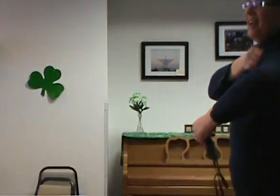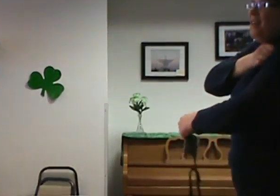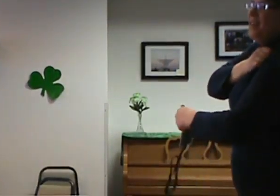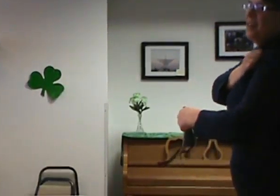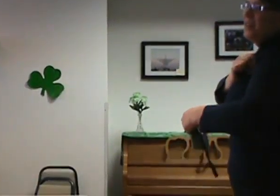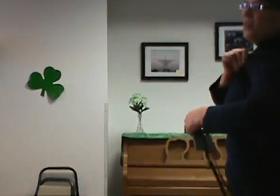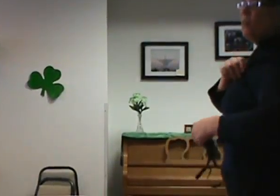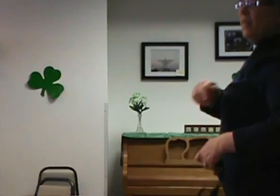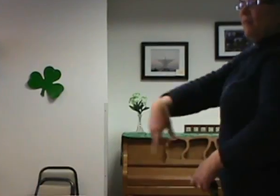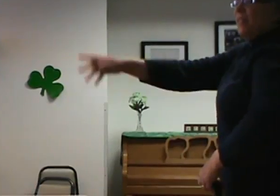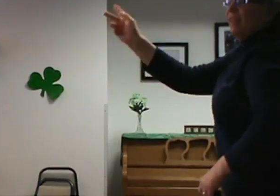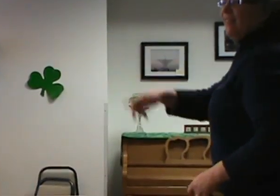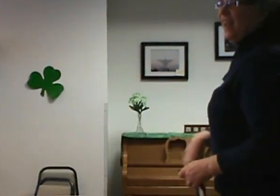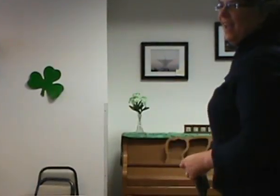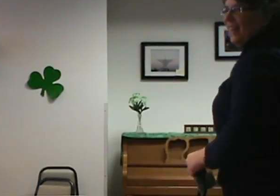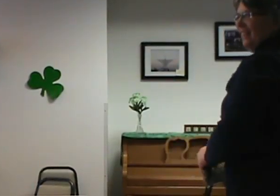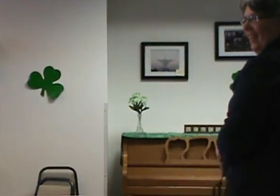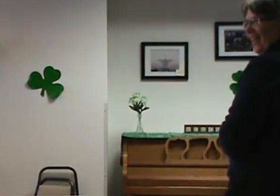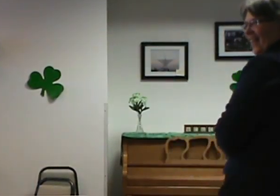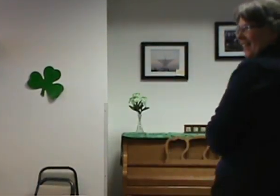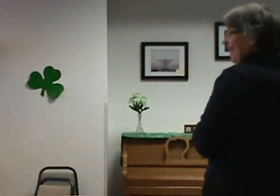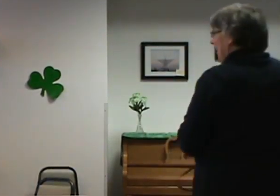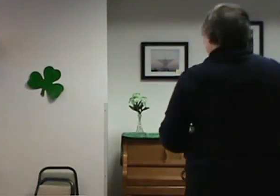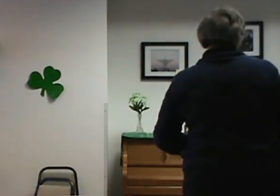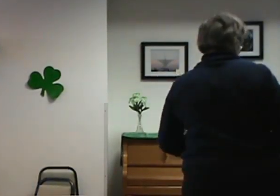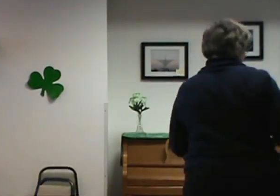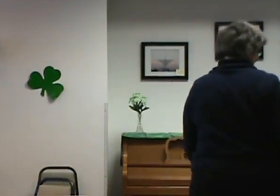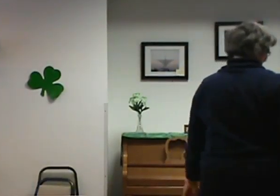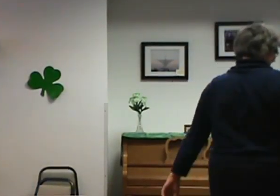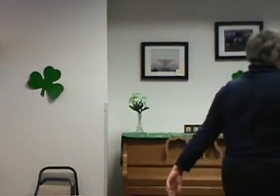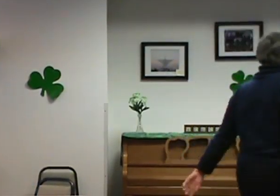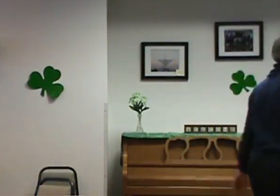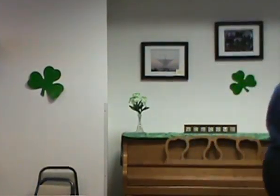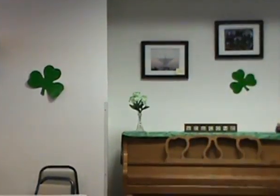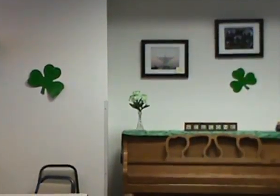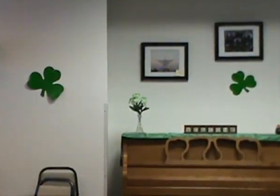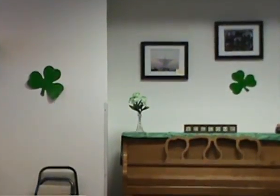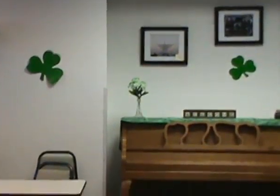go play with it, Deanne. Okay, I'll go play with it. Because this